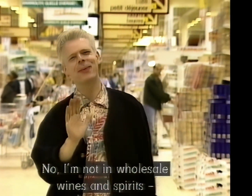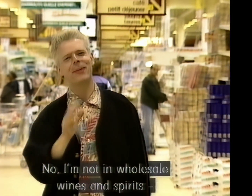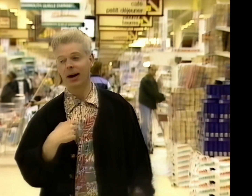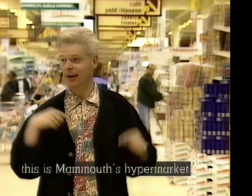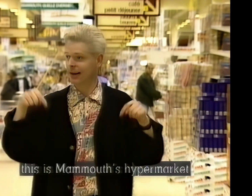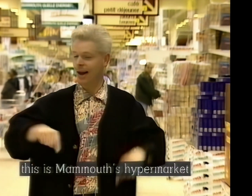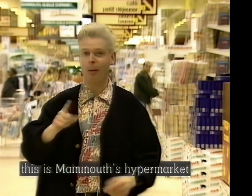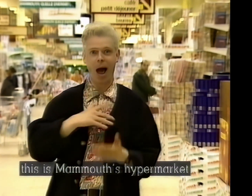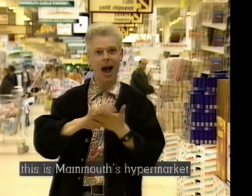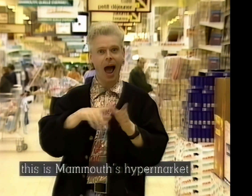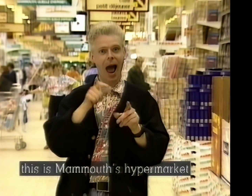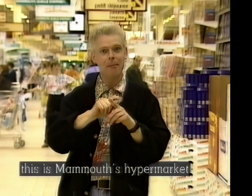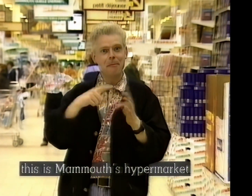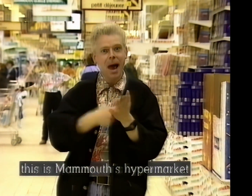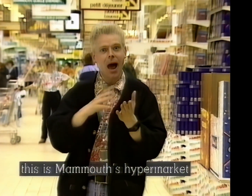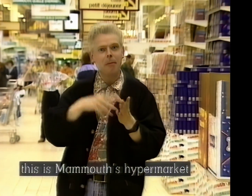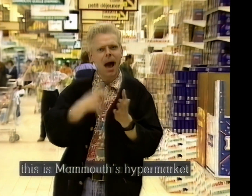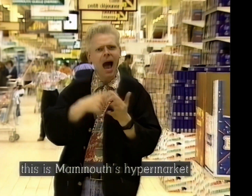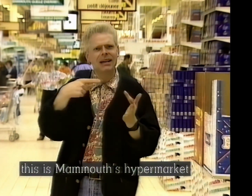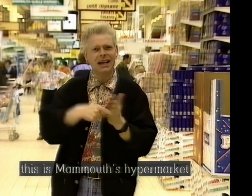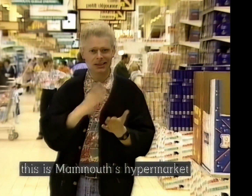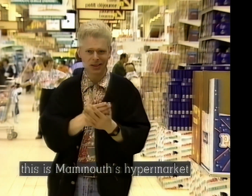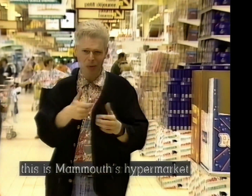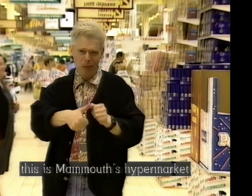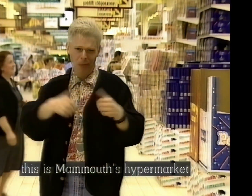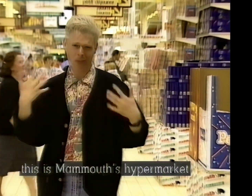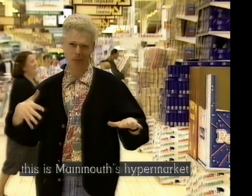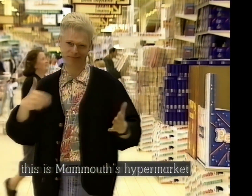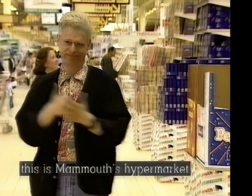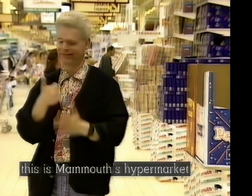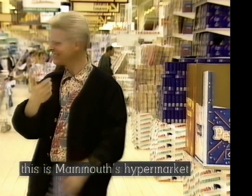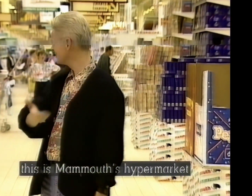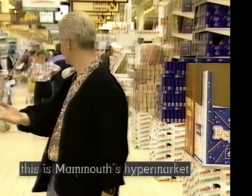This is Mammouth Hypermarket, just on the outskirts of Calais.